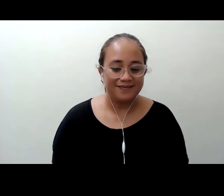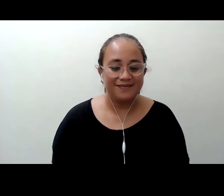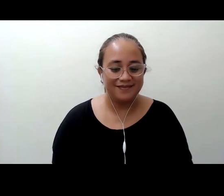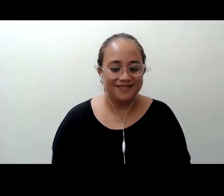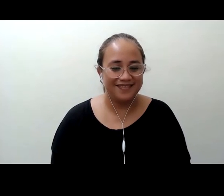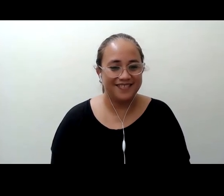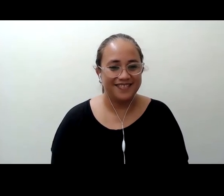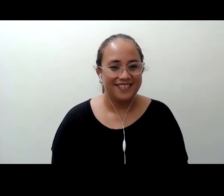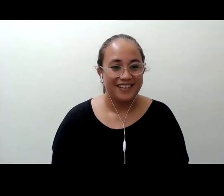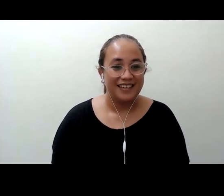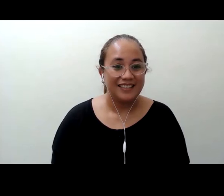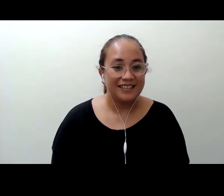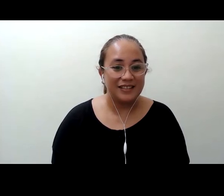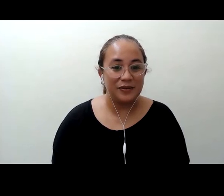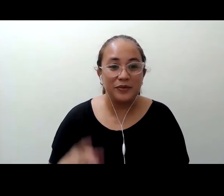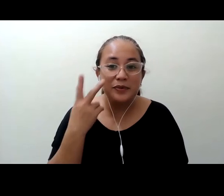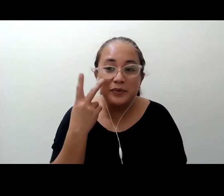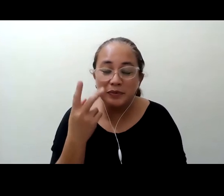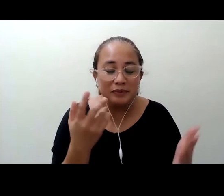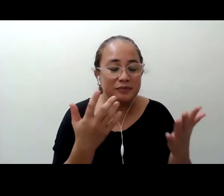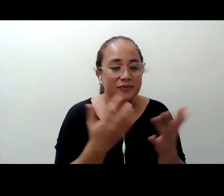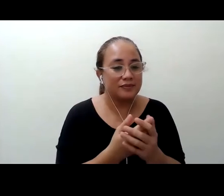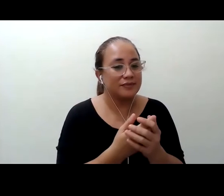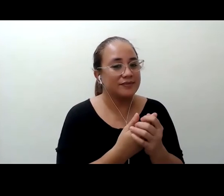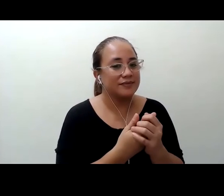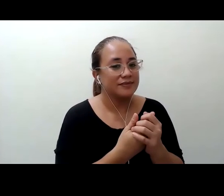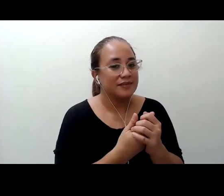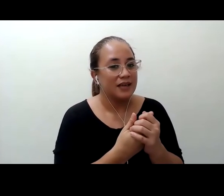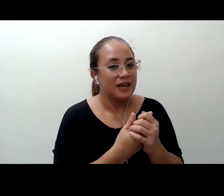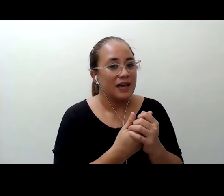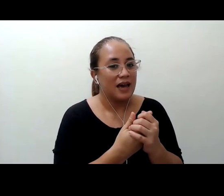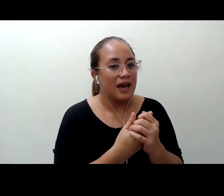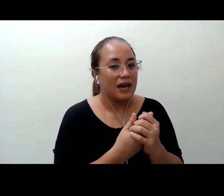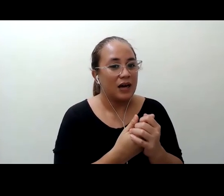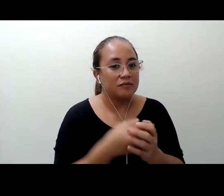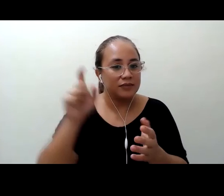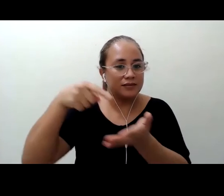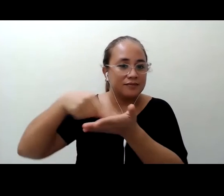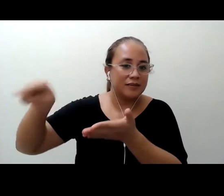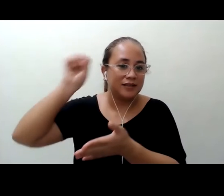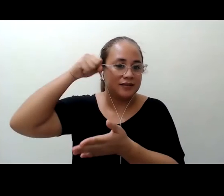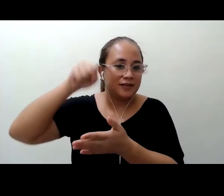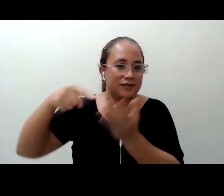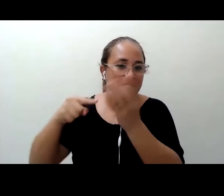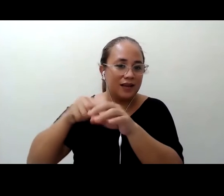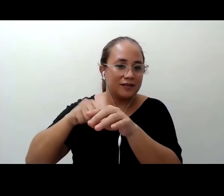Okay. And then we have to find a way to pay Jacques for all of his extra time.